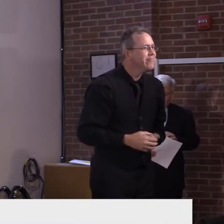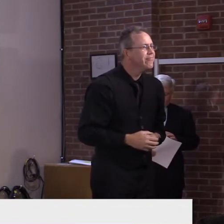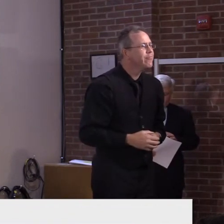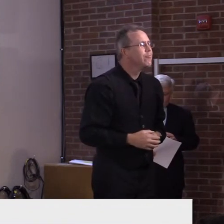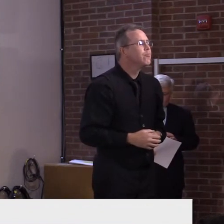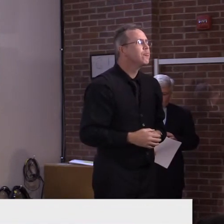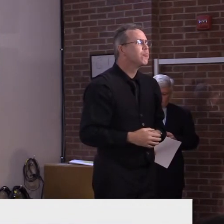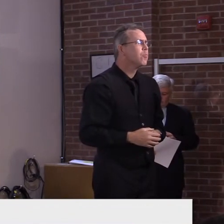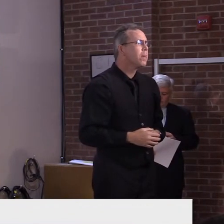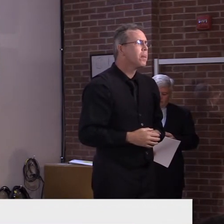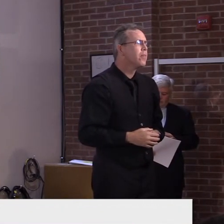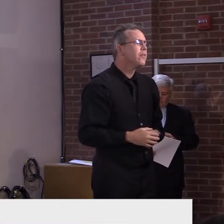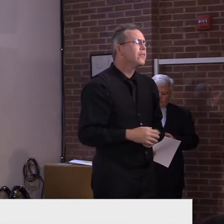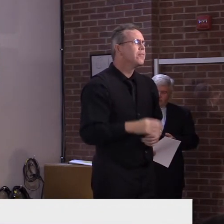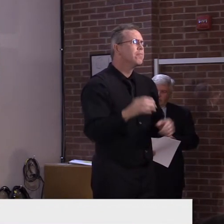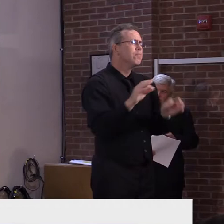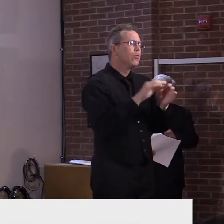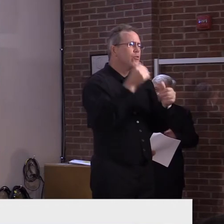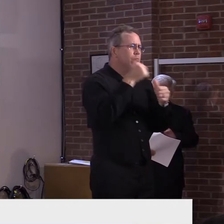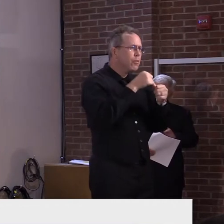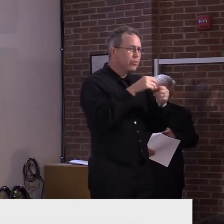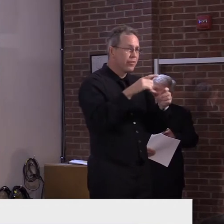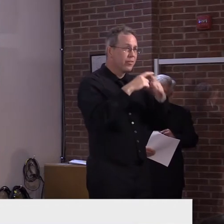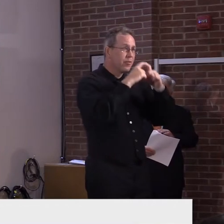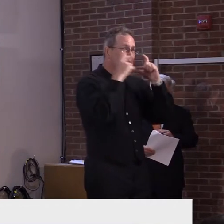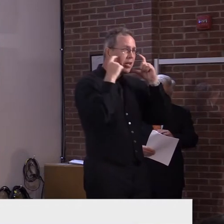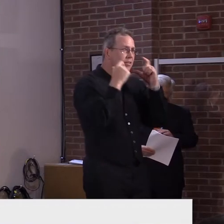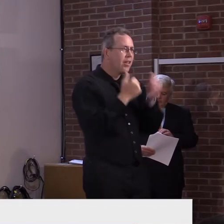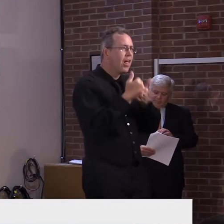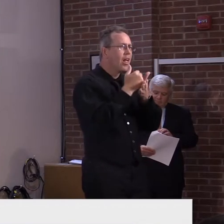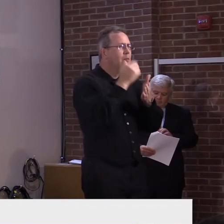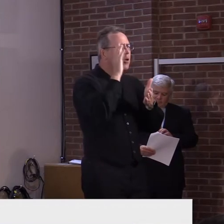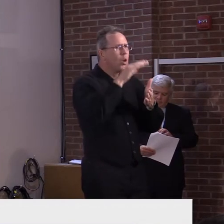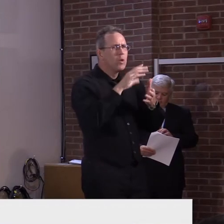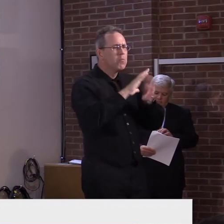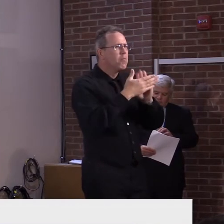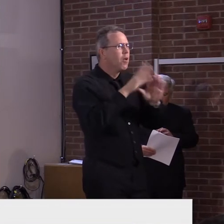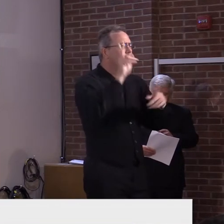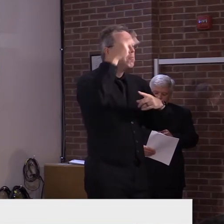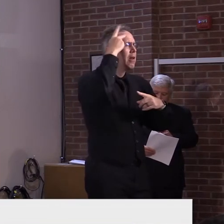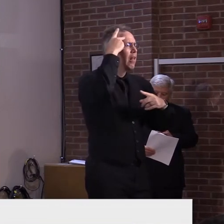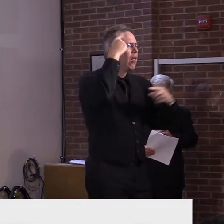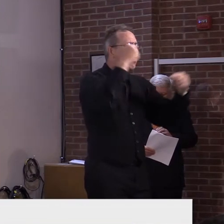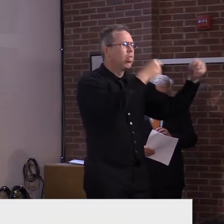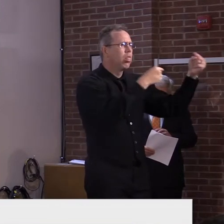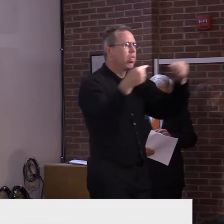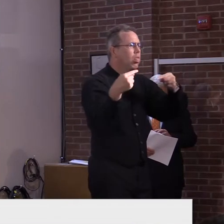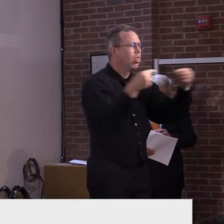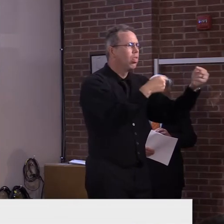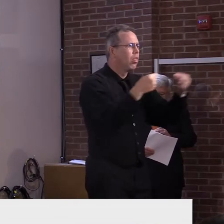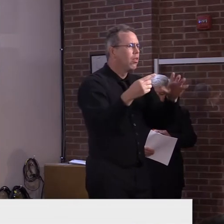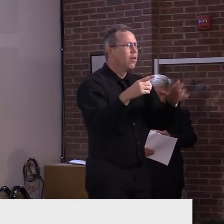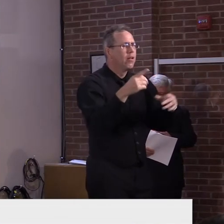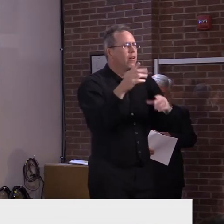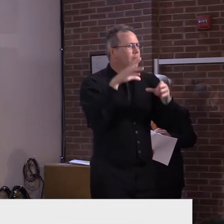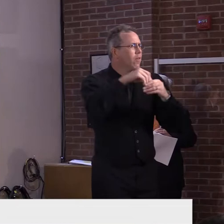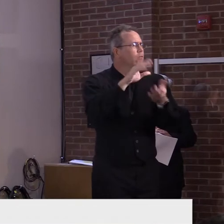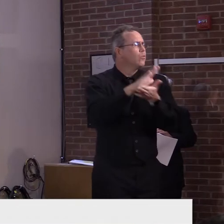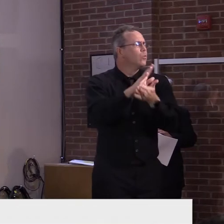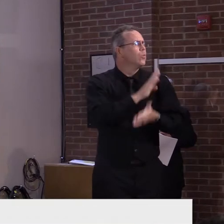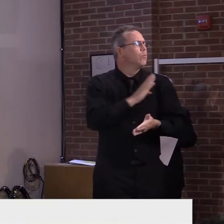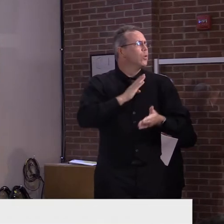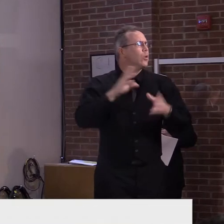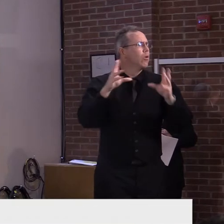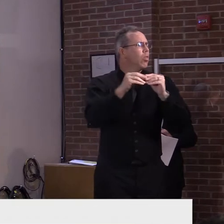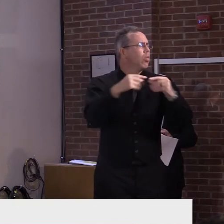a topic of political contention in our communities and at our school board meetings. Next to vaccination, masking is one of our most important